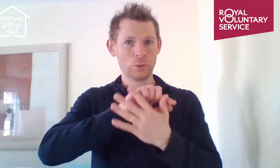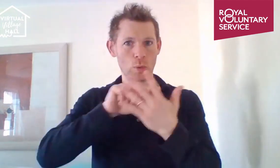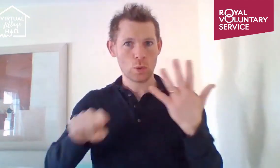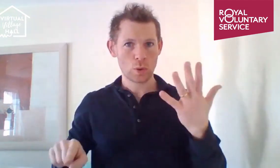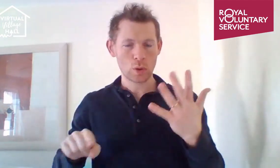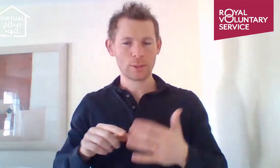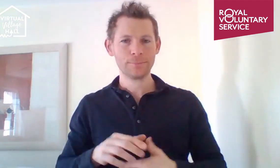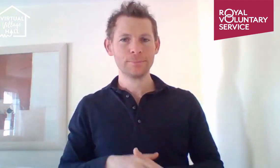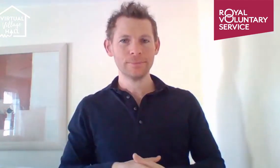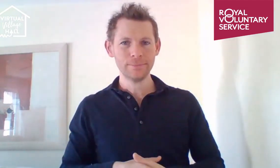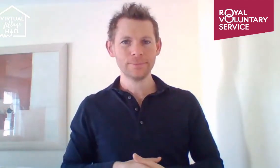Okay, we'll repeat all of those.